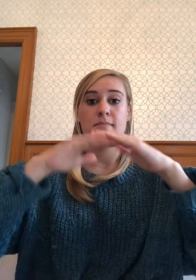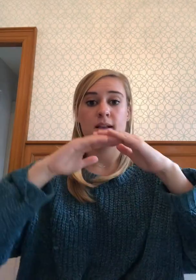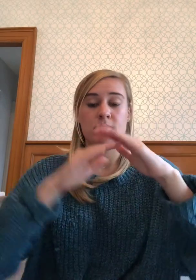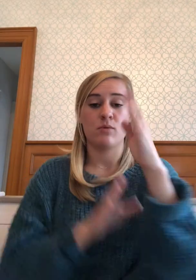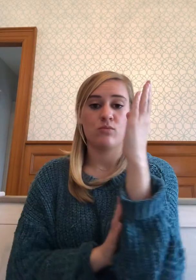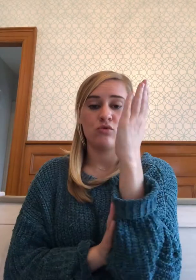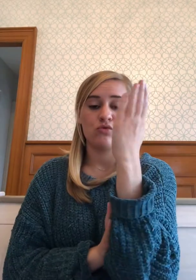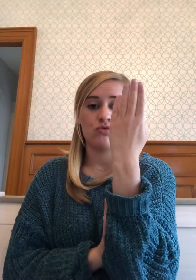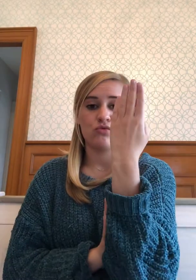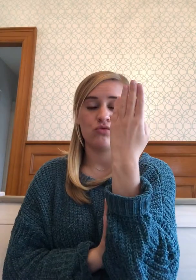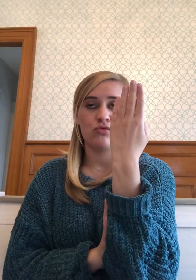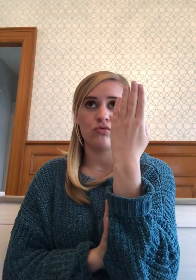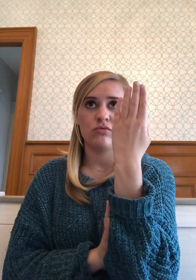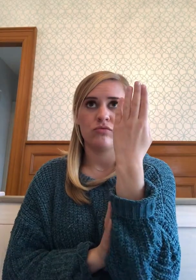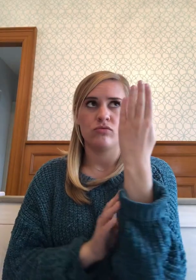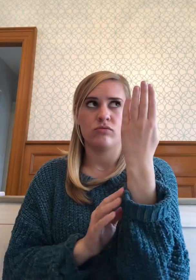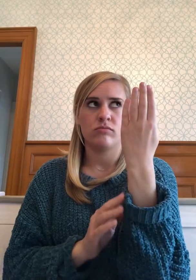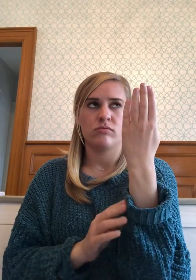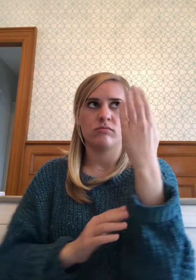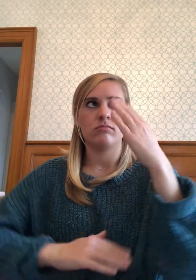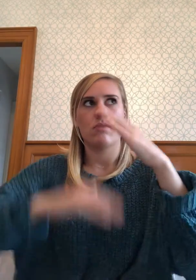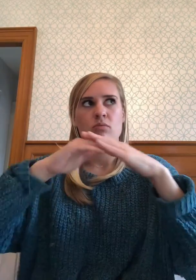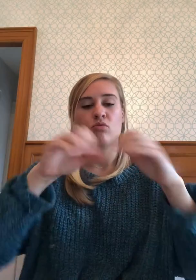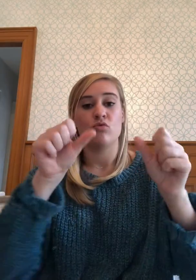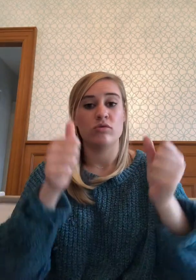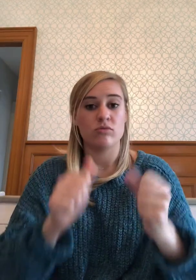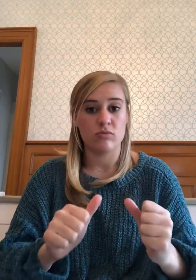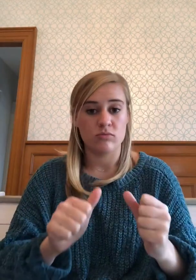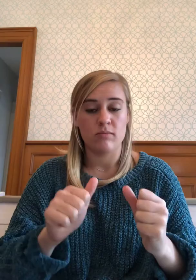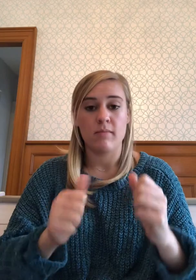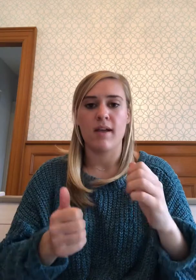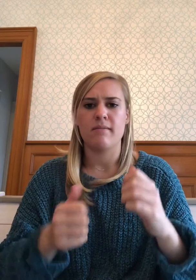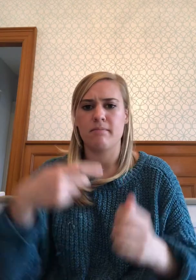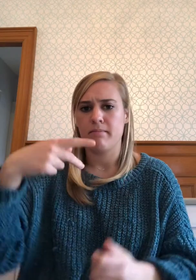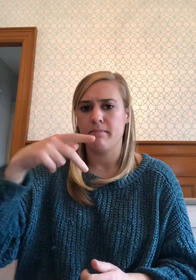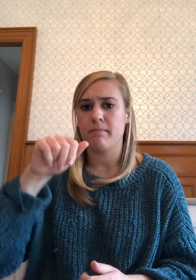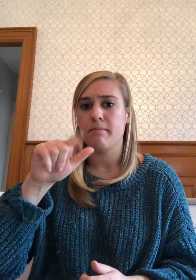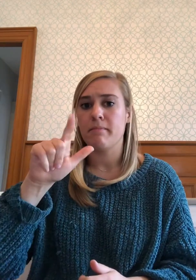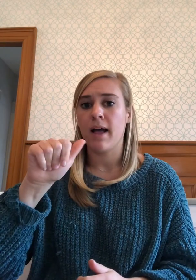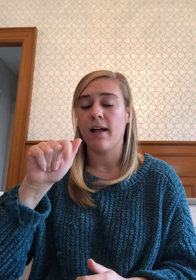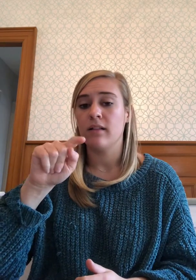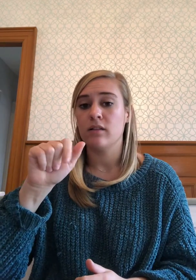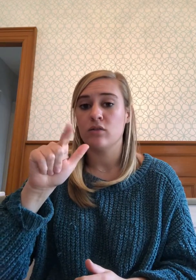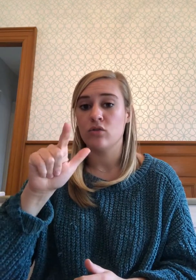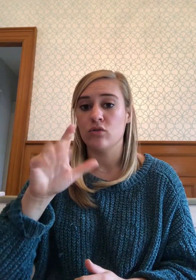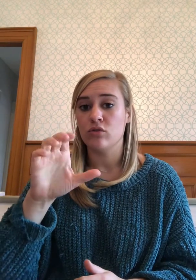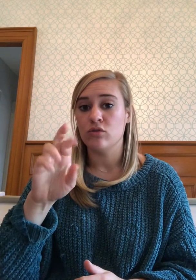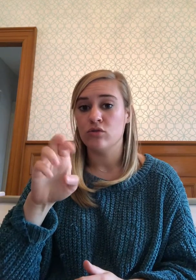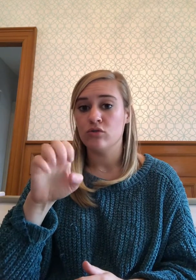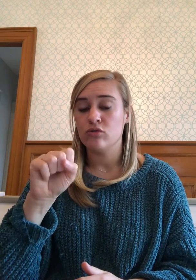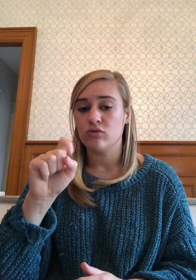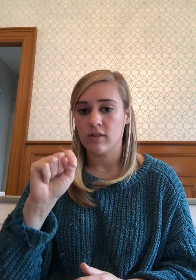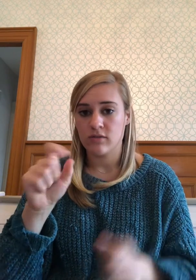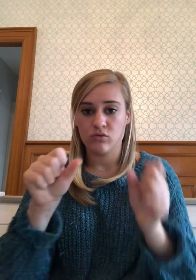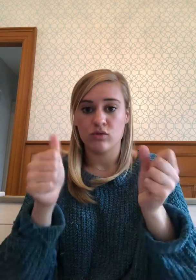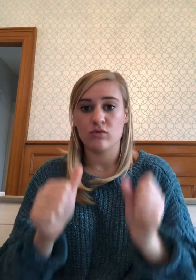the greatest resorption at the palatal crest. Resorption gradually reduces down to the center